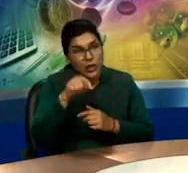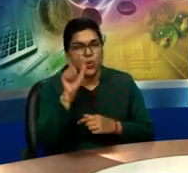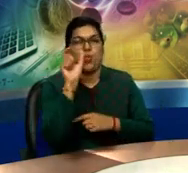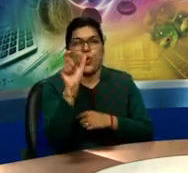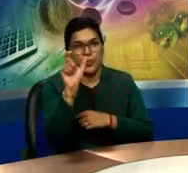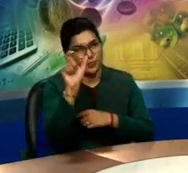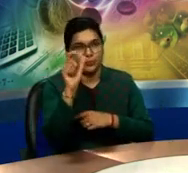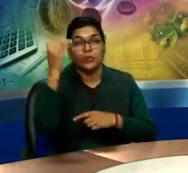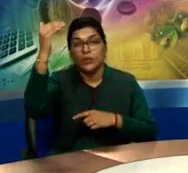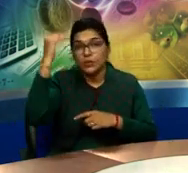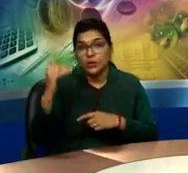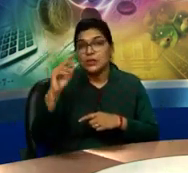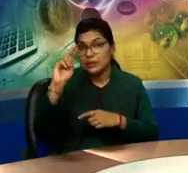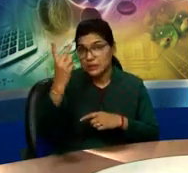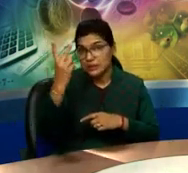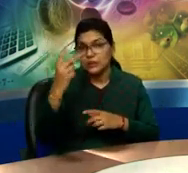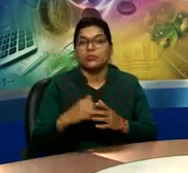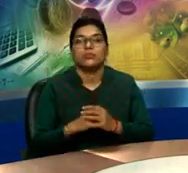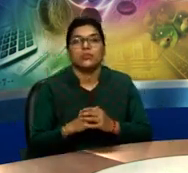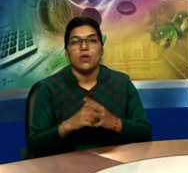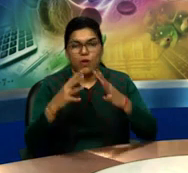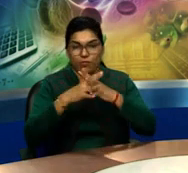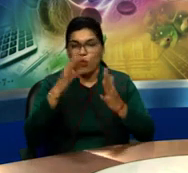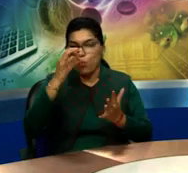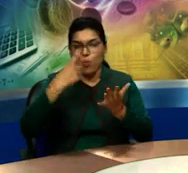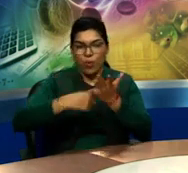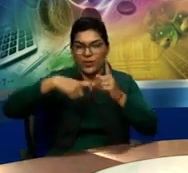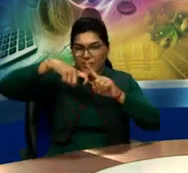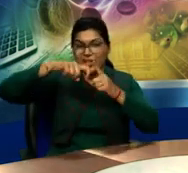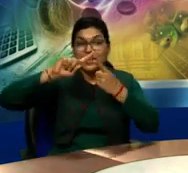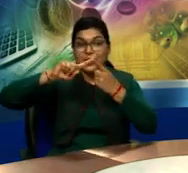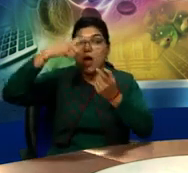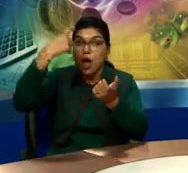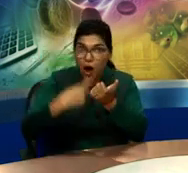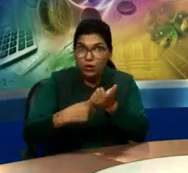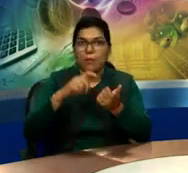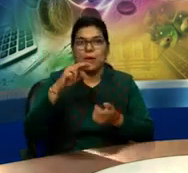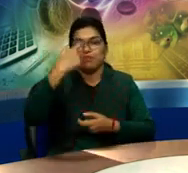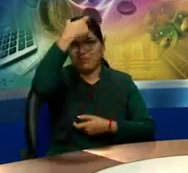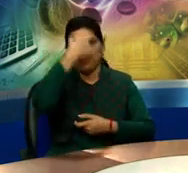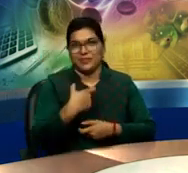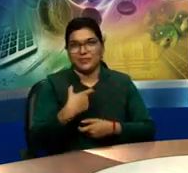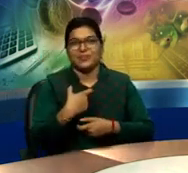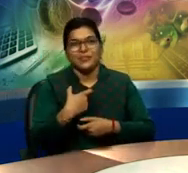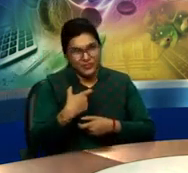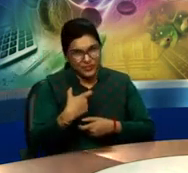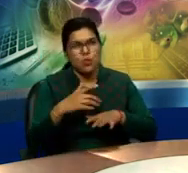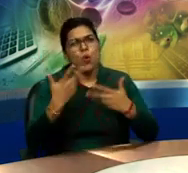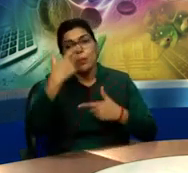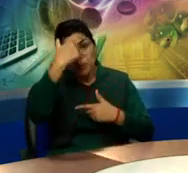the actual task which is to be done. The second point which comes under this work situation is